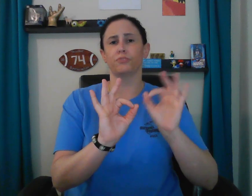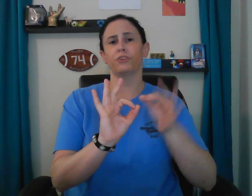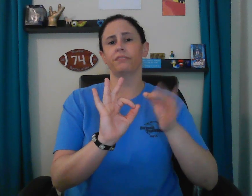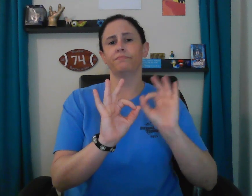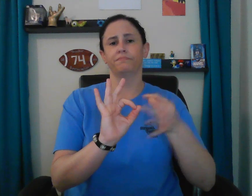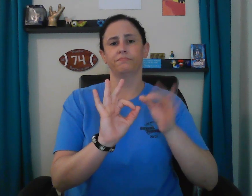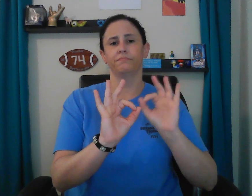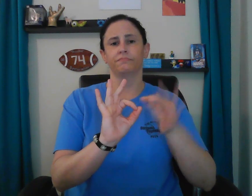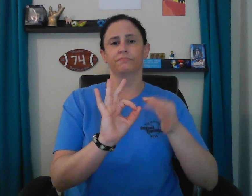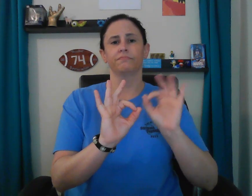interpret.